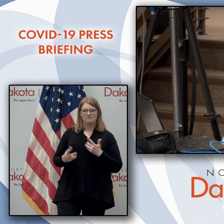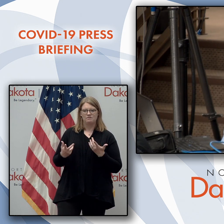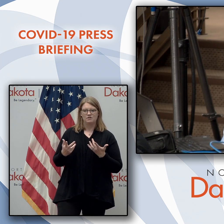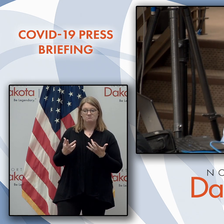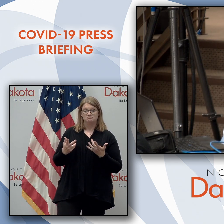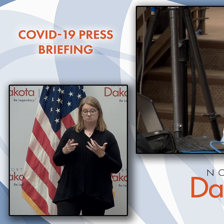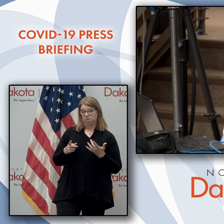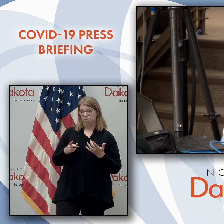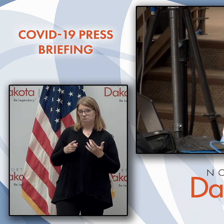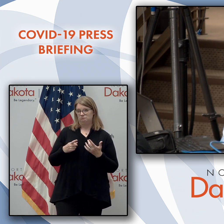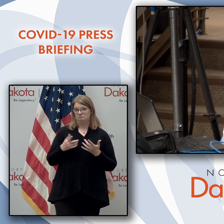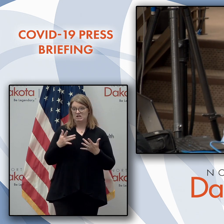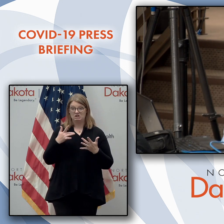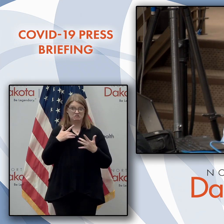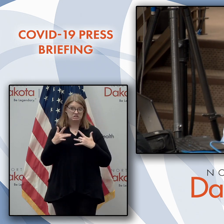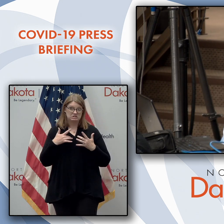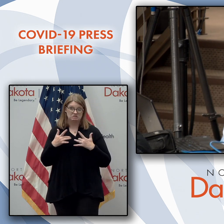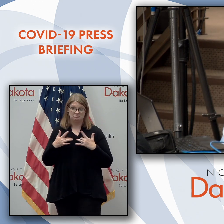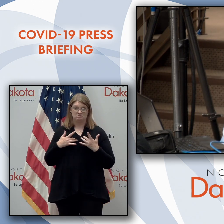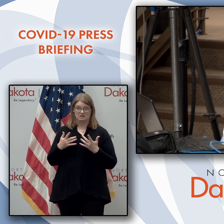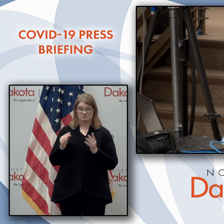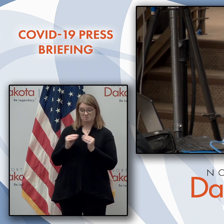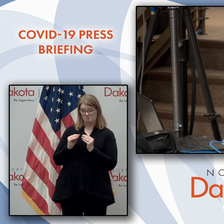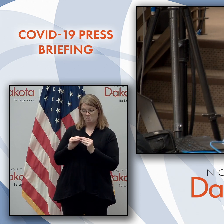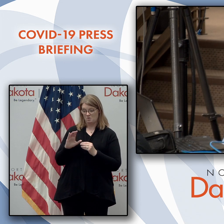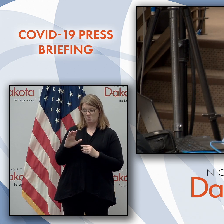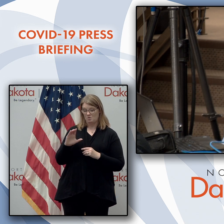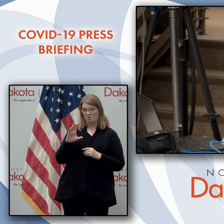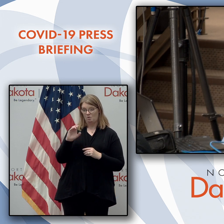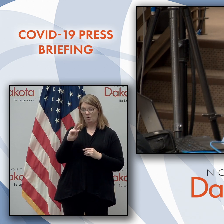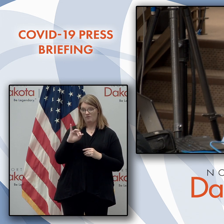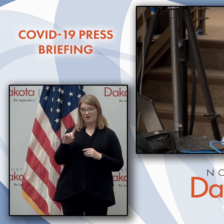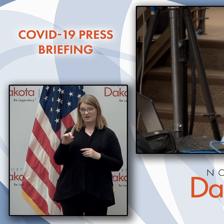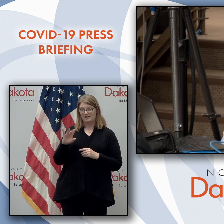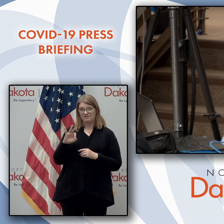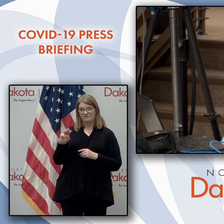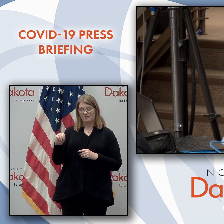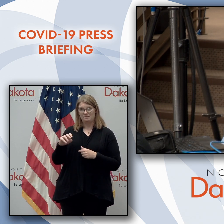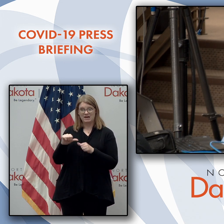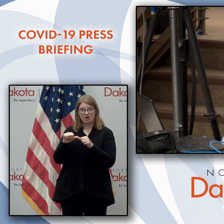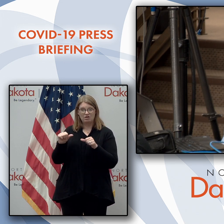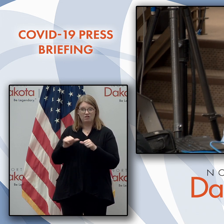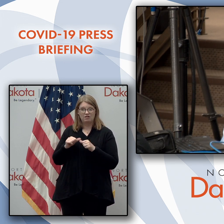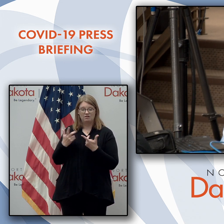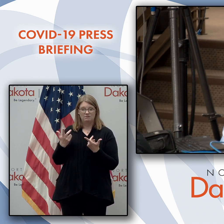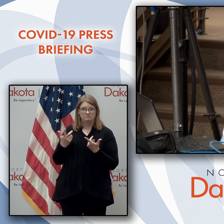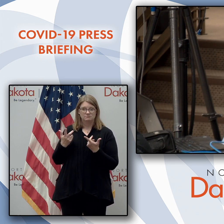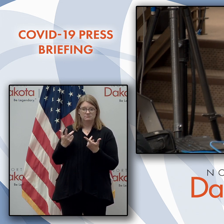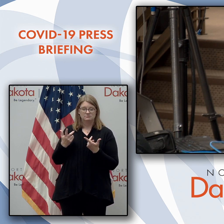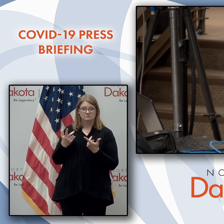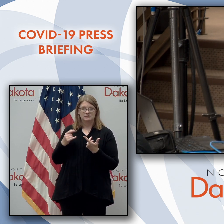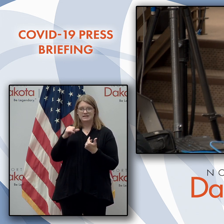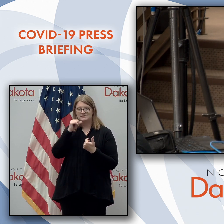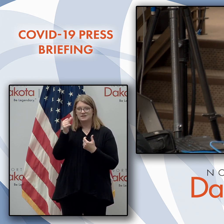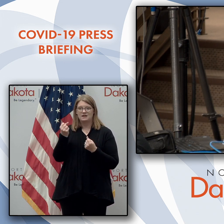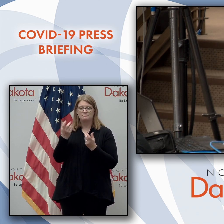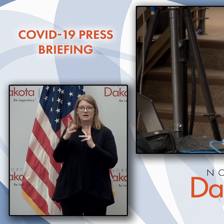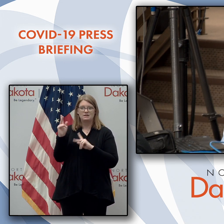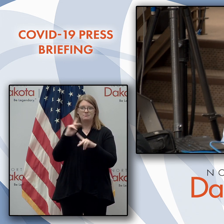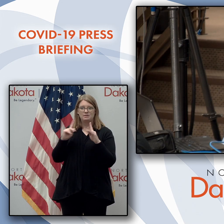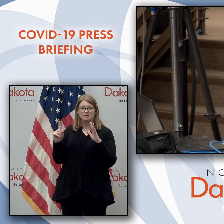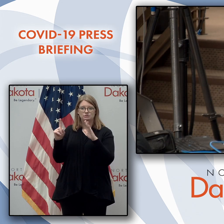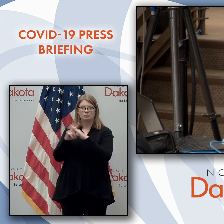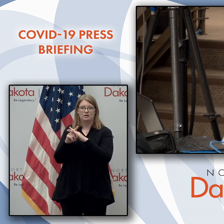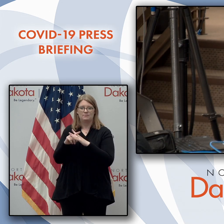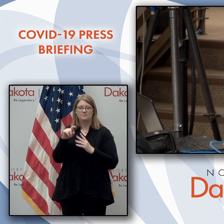concern that there could be COVID going around the Fargo area and it's not being detected because there isn't a high turnout for the mass testing events